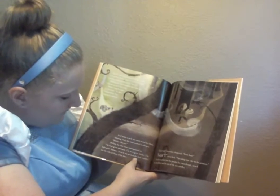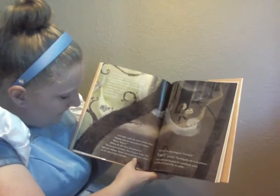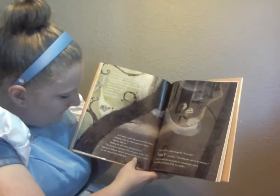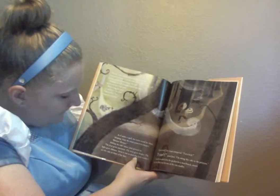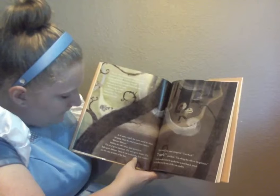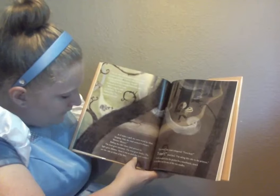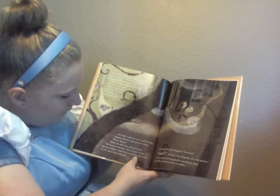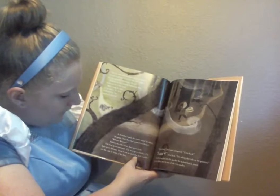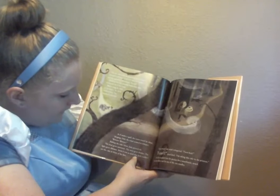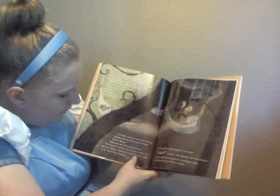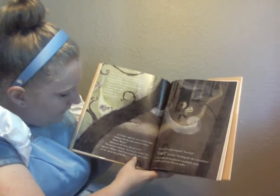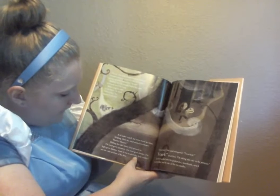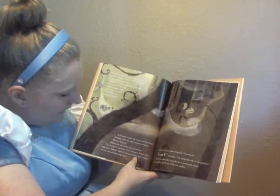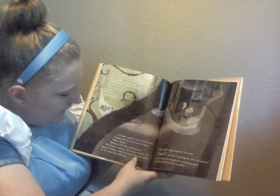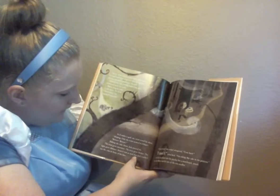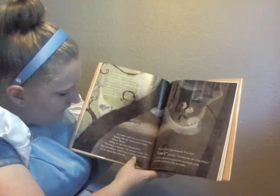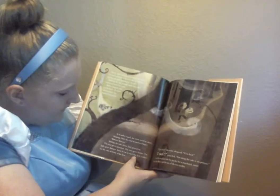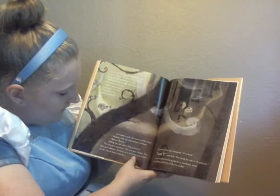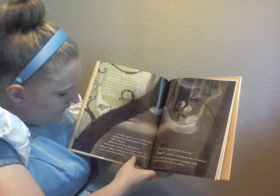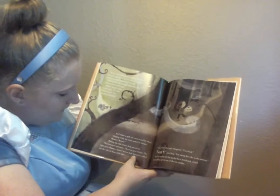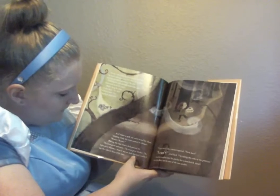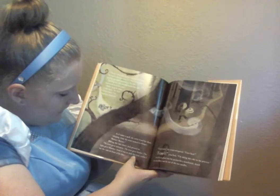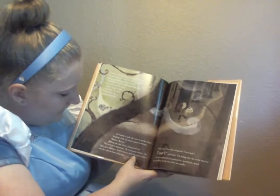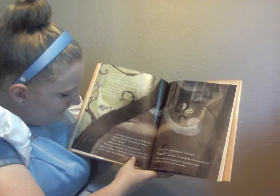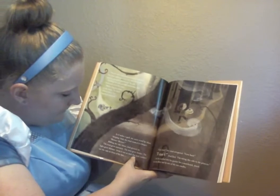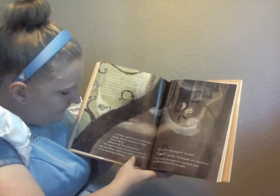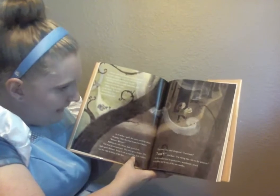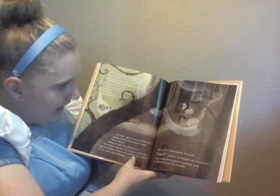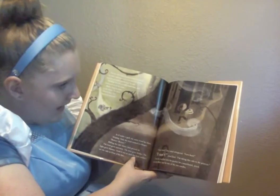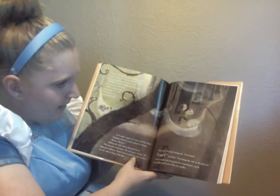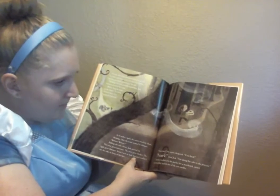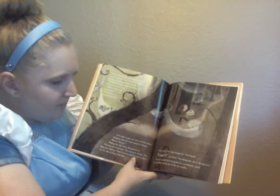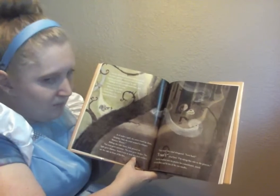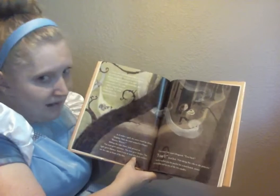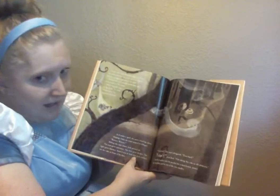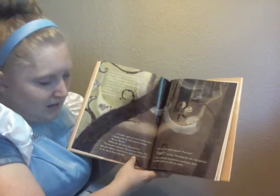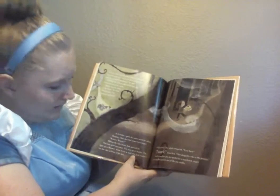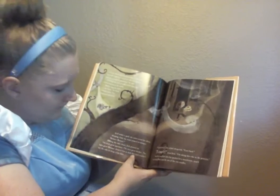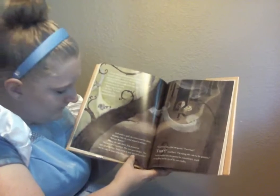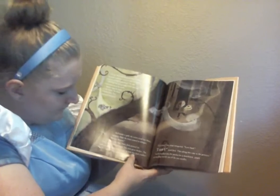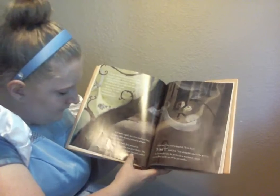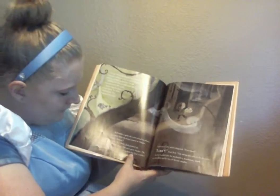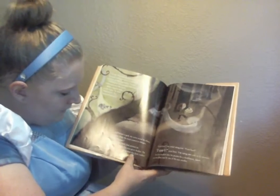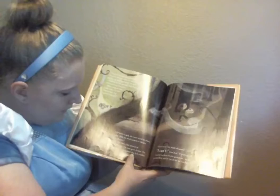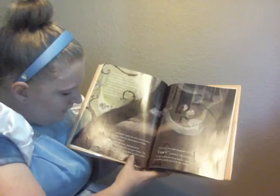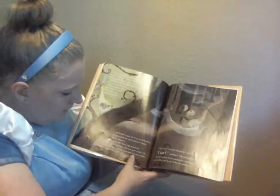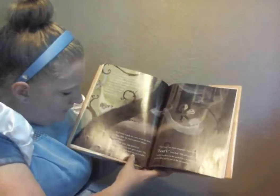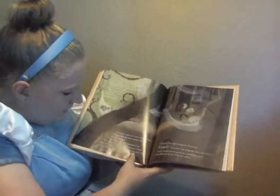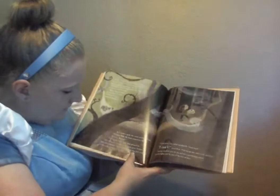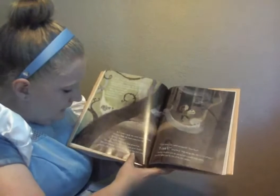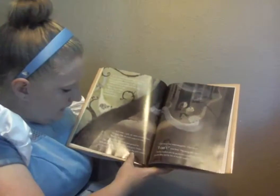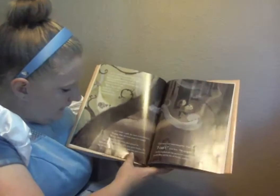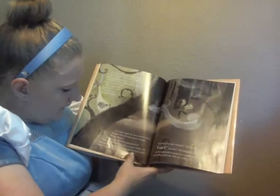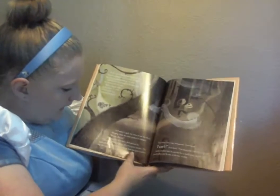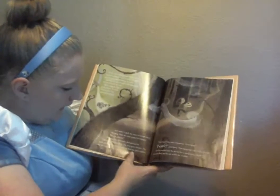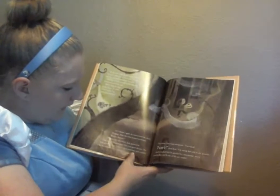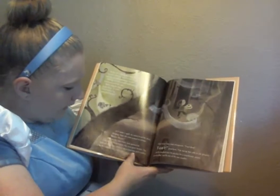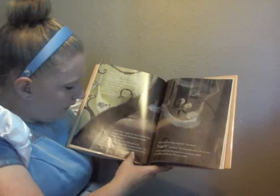sleeping. Only the wind seemed to whisper, "Beware, beware." Pulling the cake